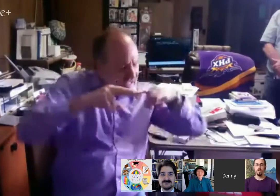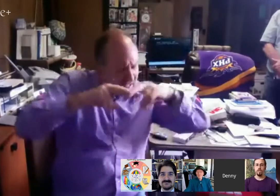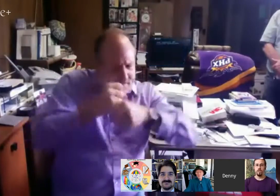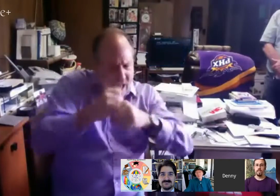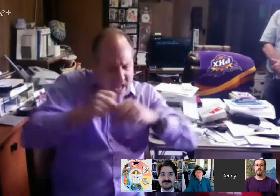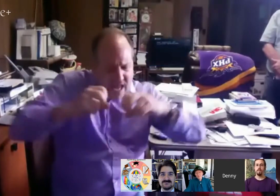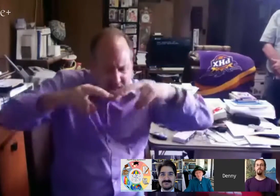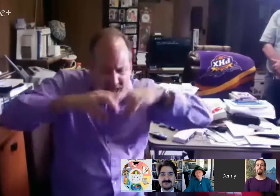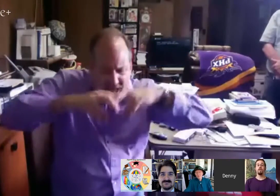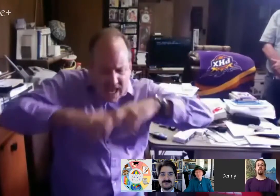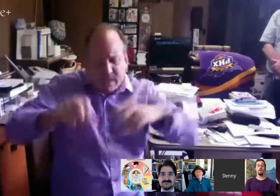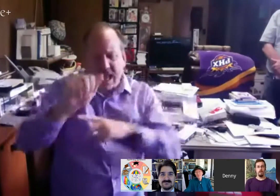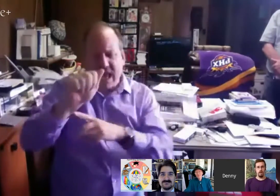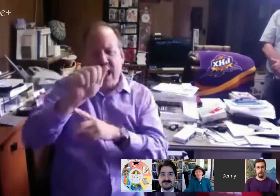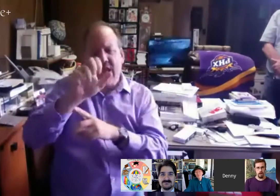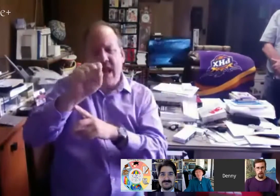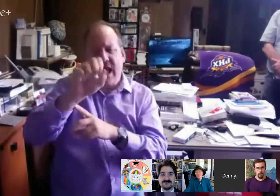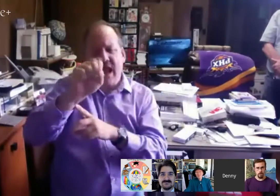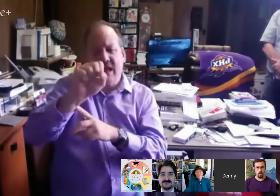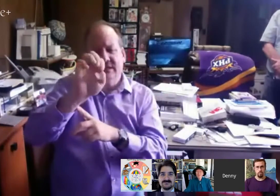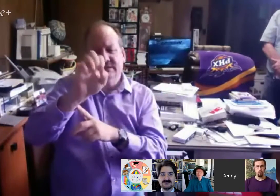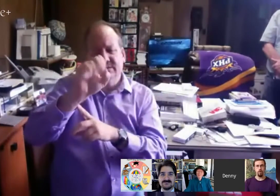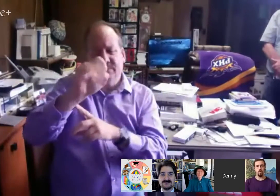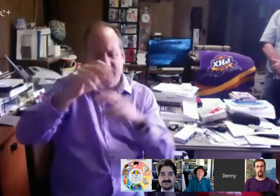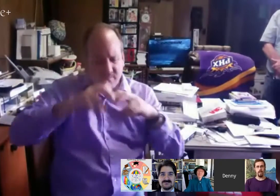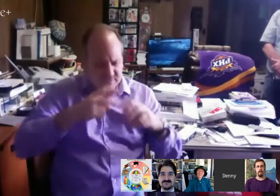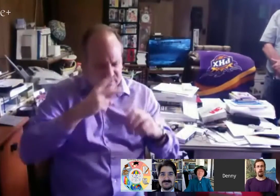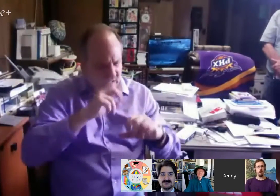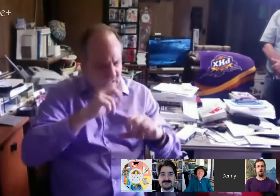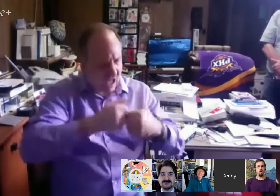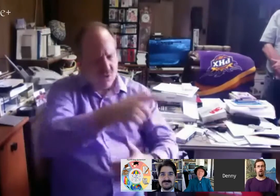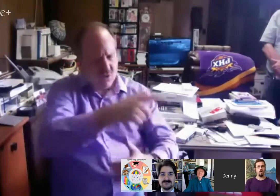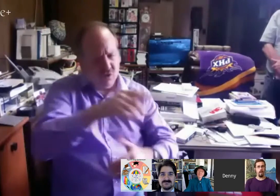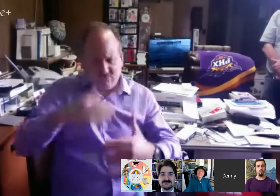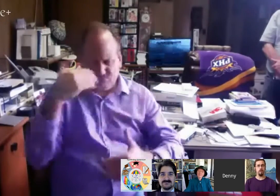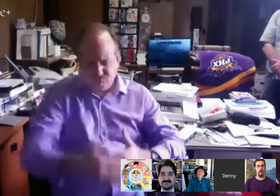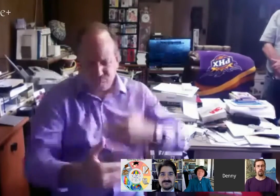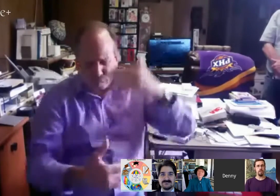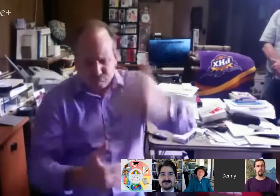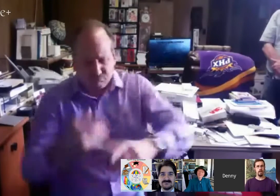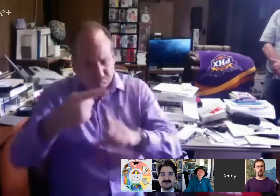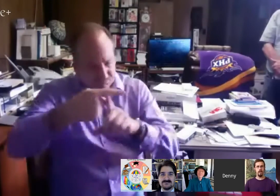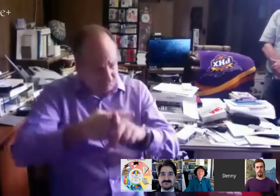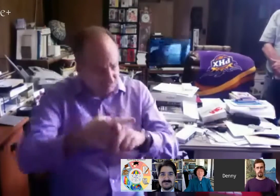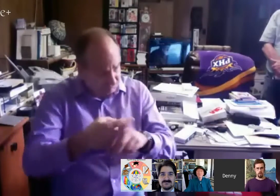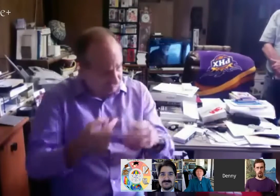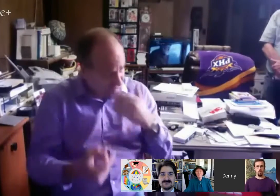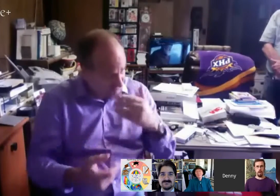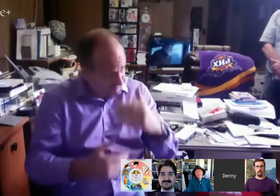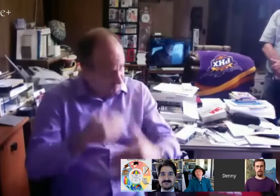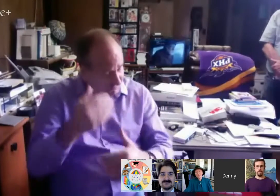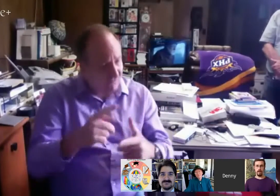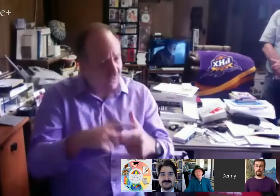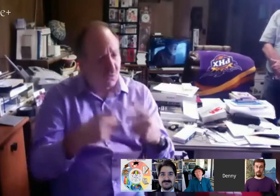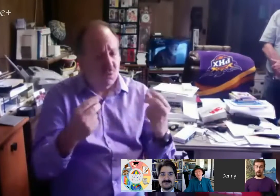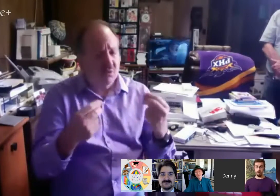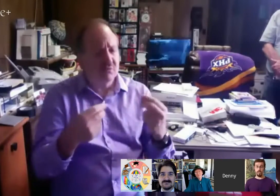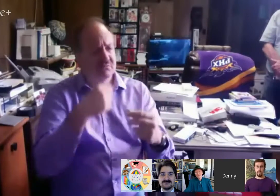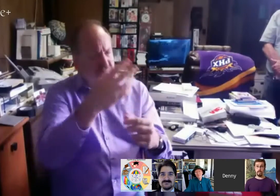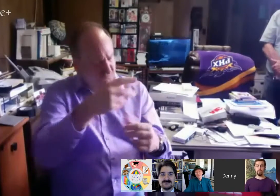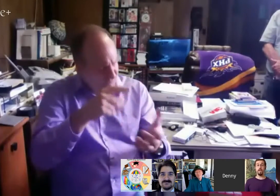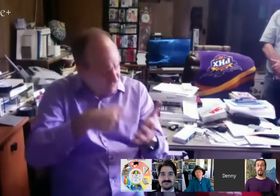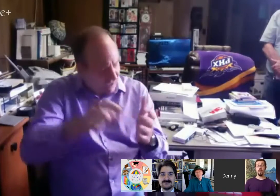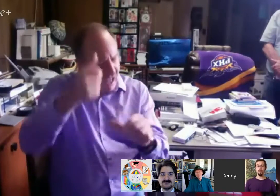And once you get them to the point where they are able to actually start writing at a